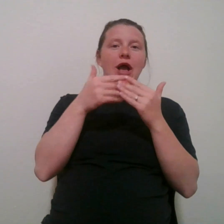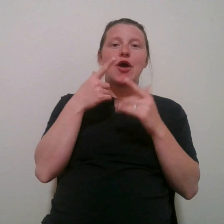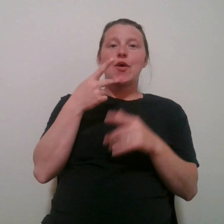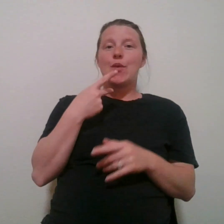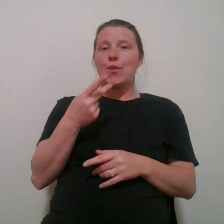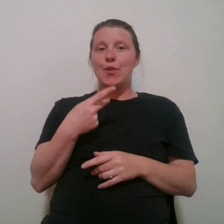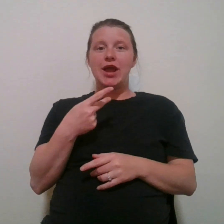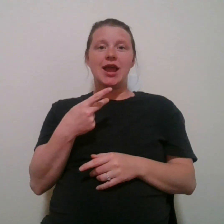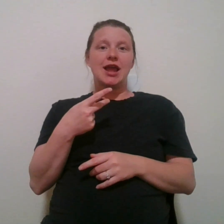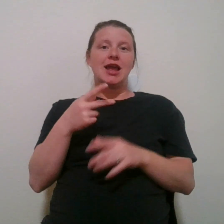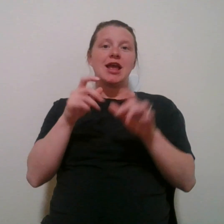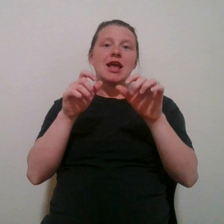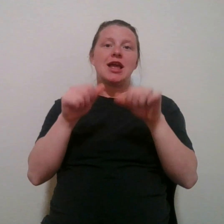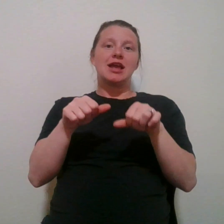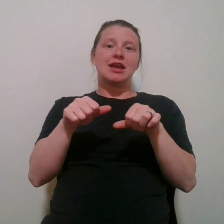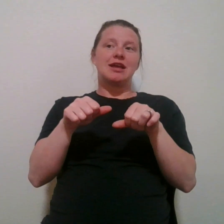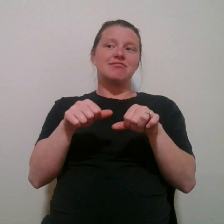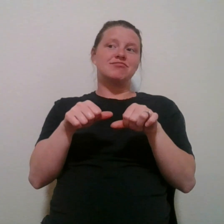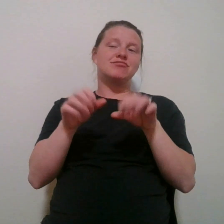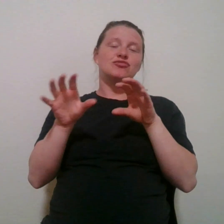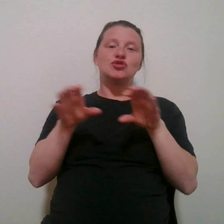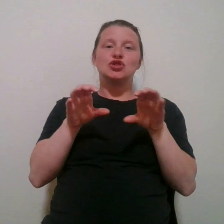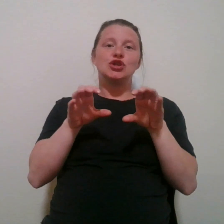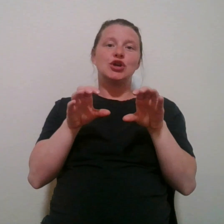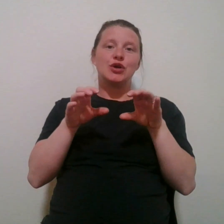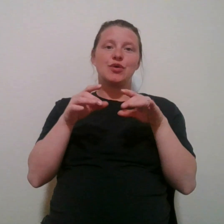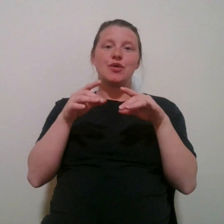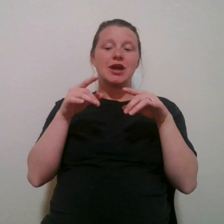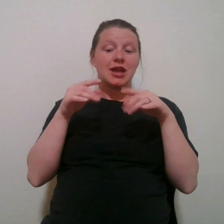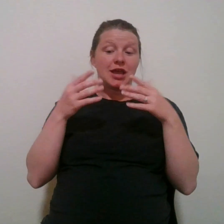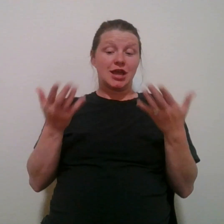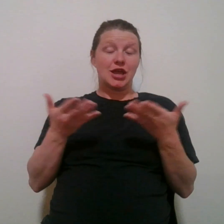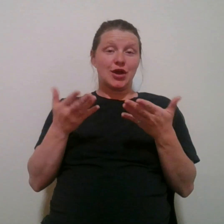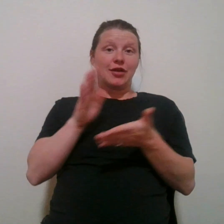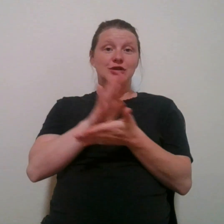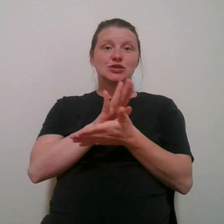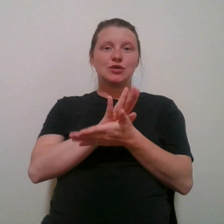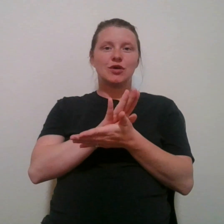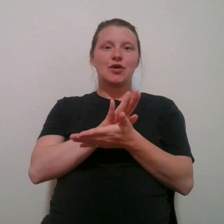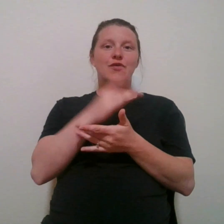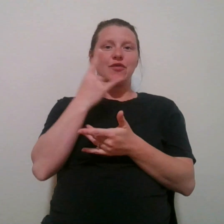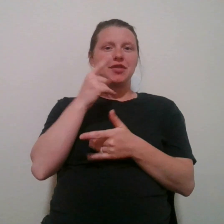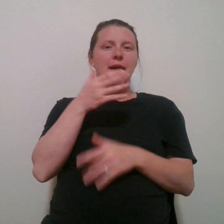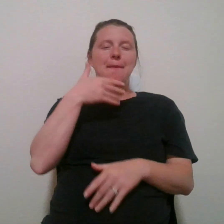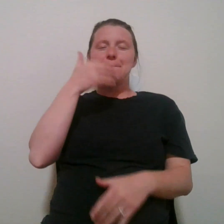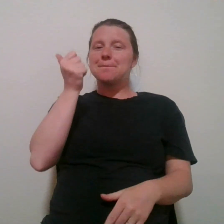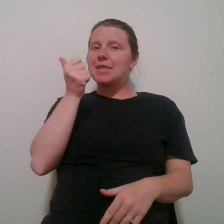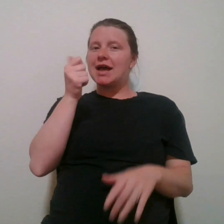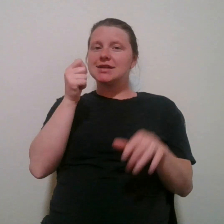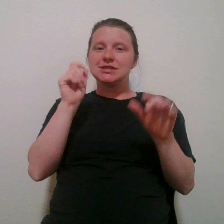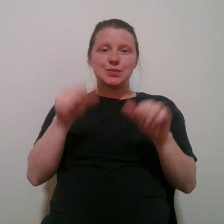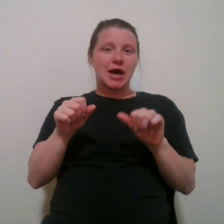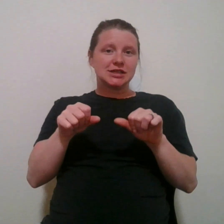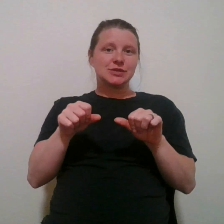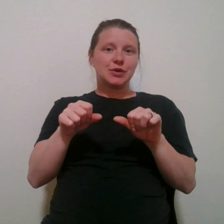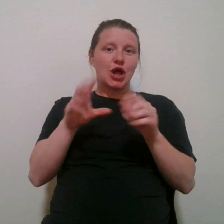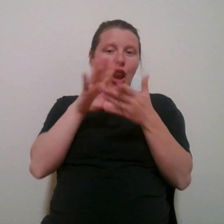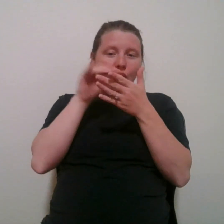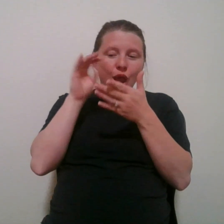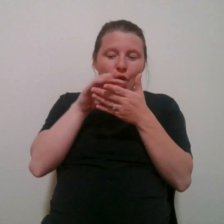to facilitate the best possible learning environment. I was also thinking